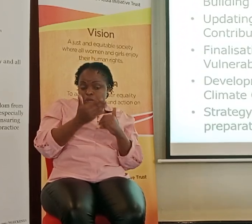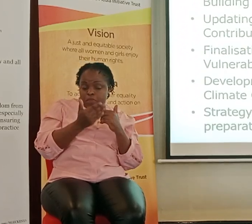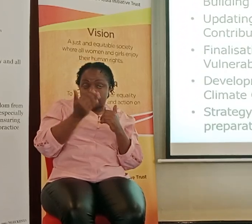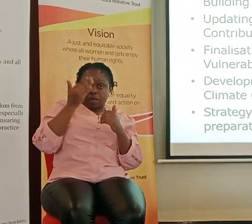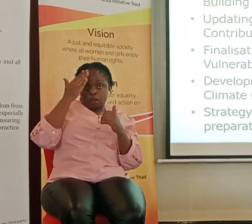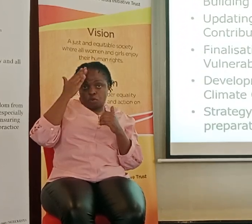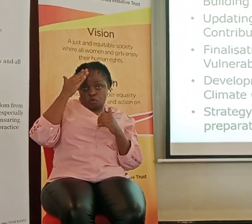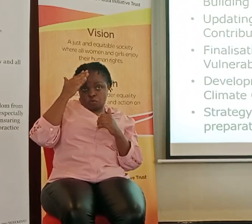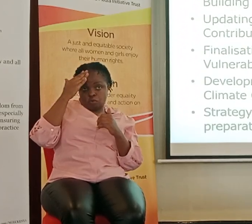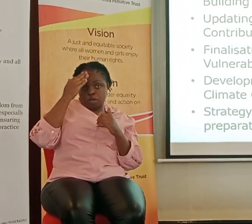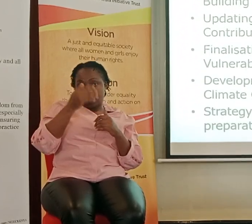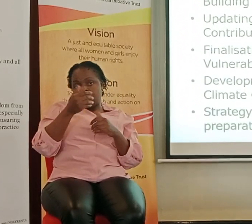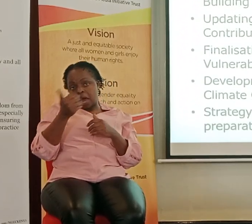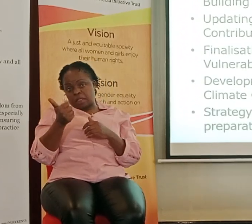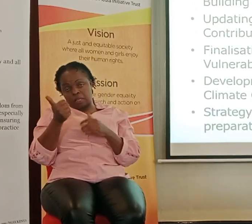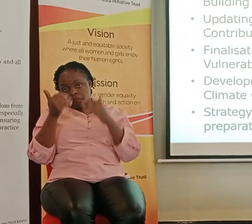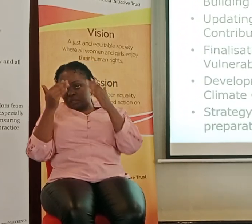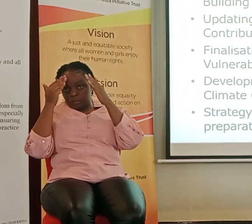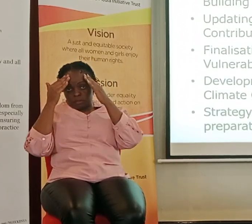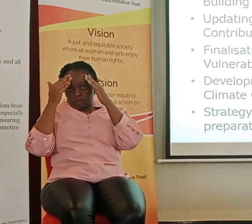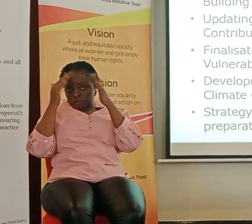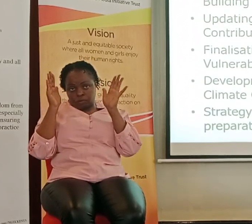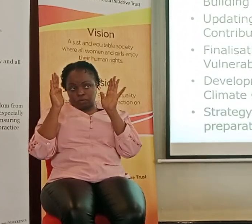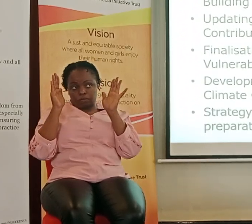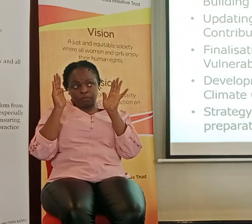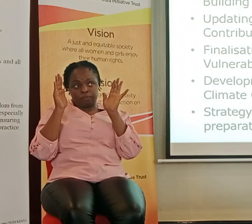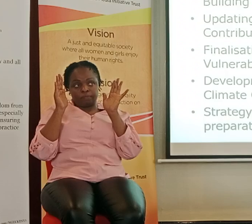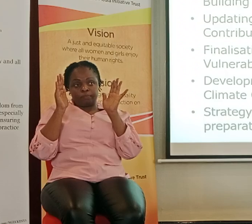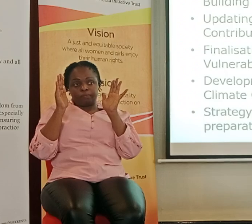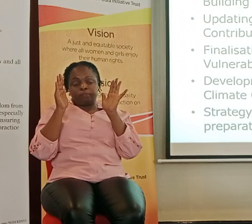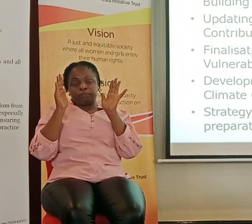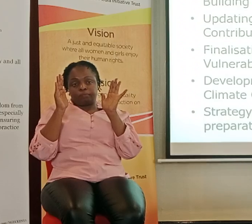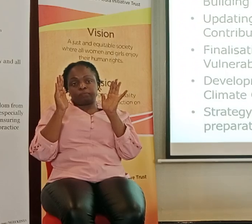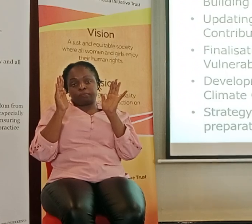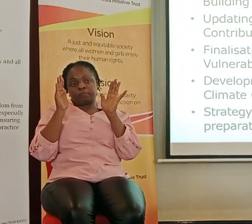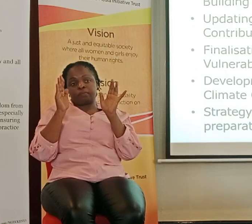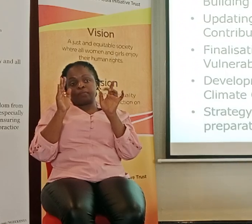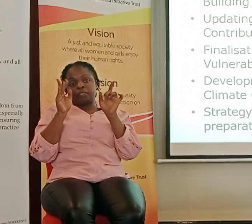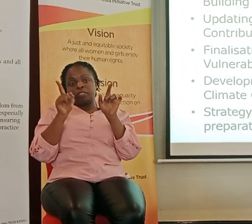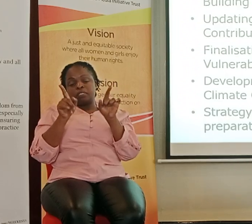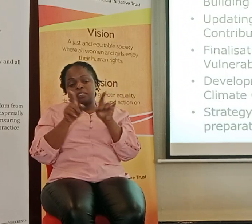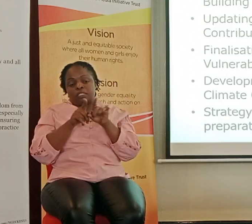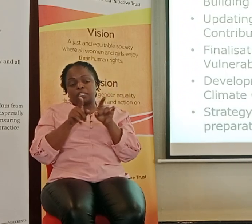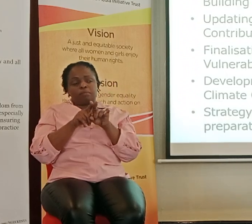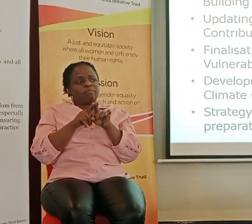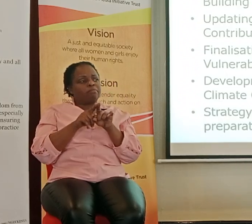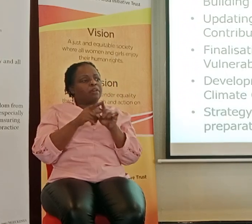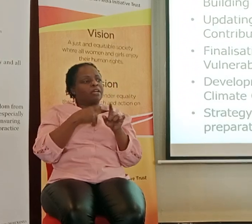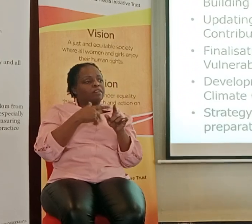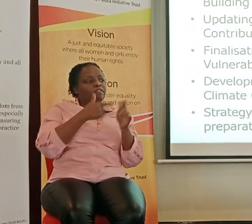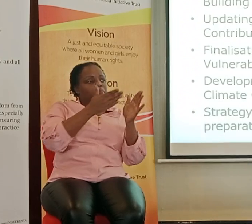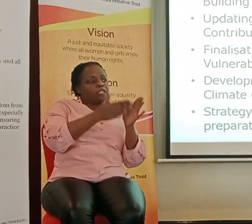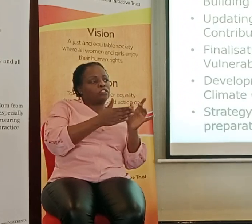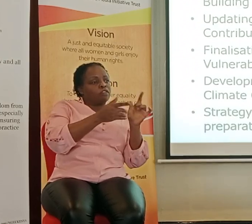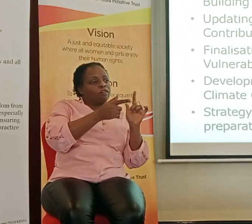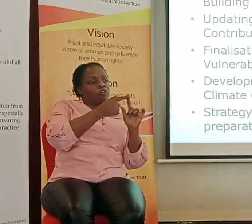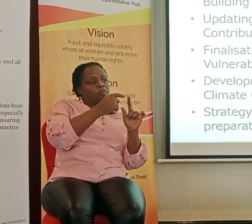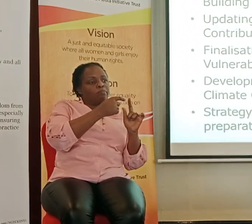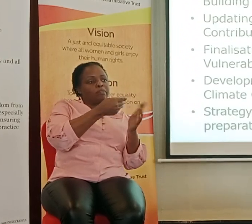aware of and some of which might be foreign. Is our colleague from the National Treasury